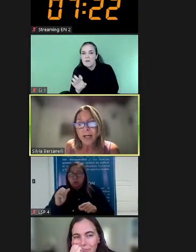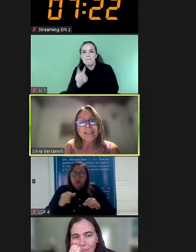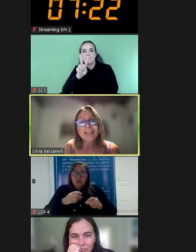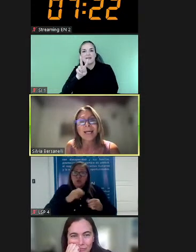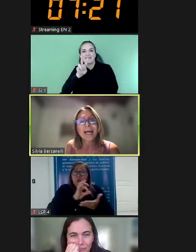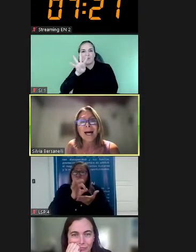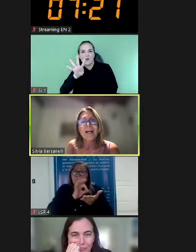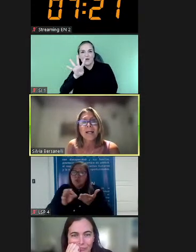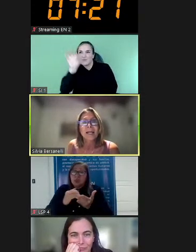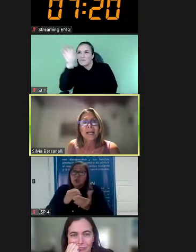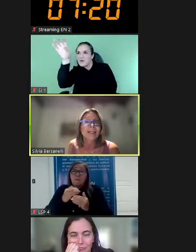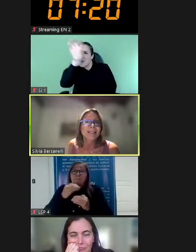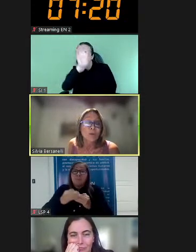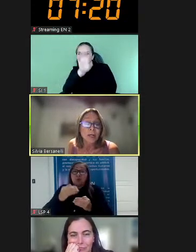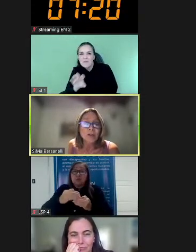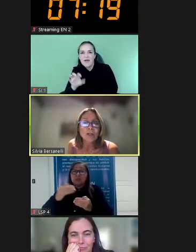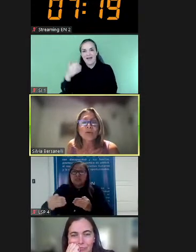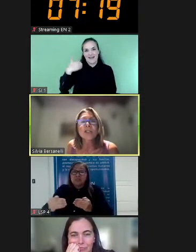24